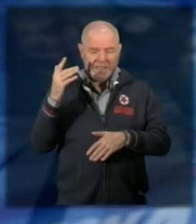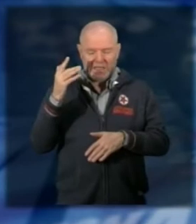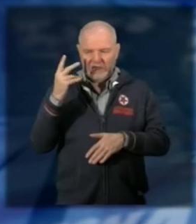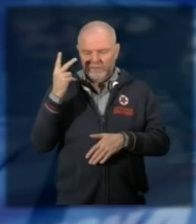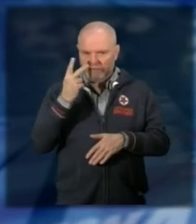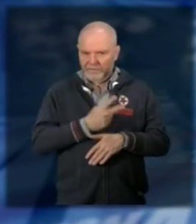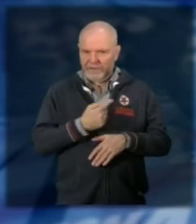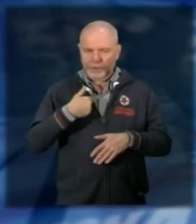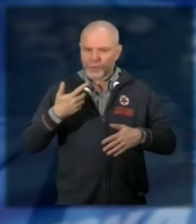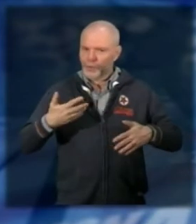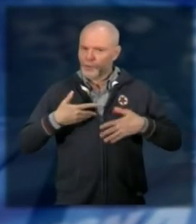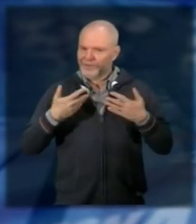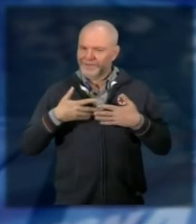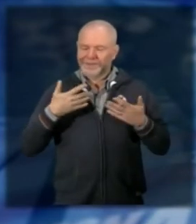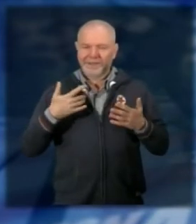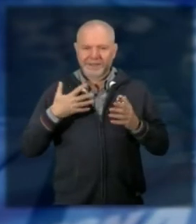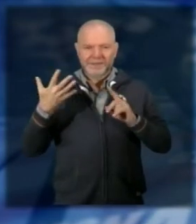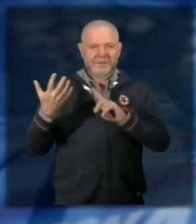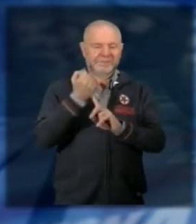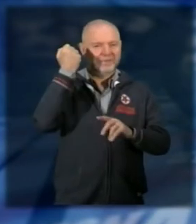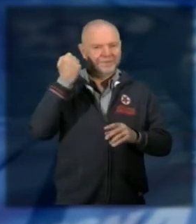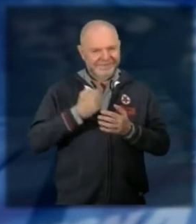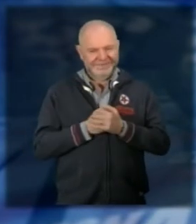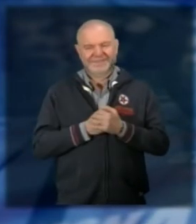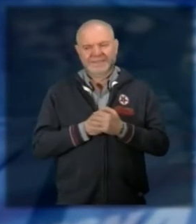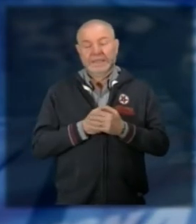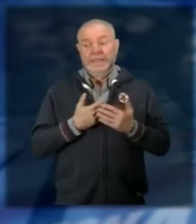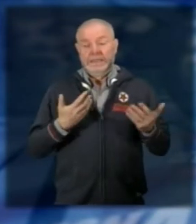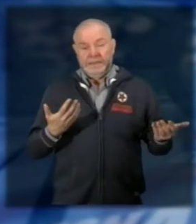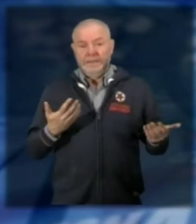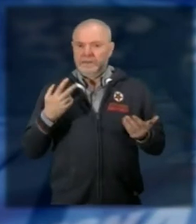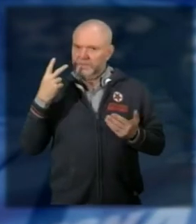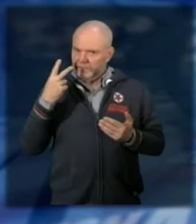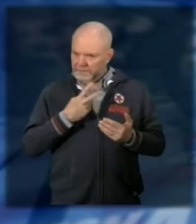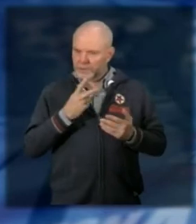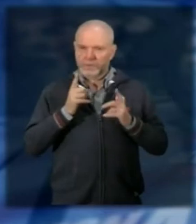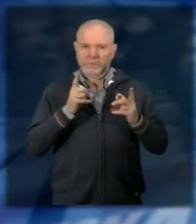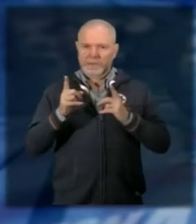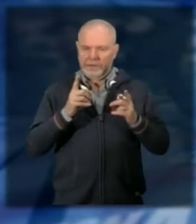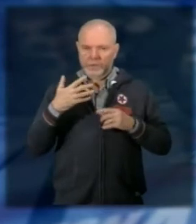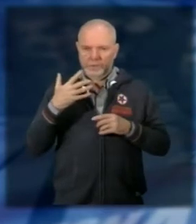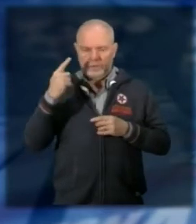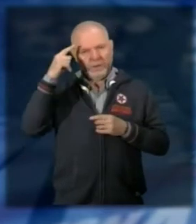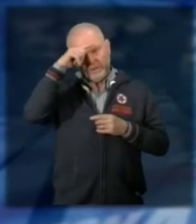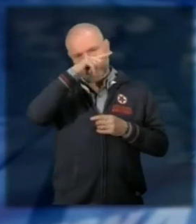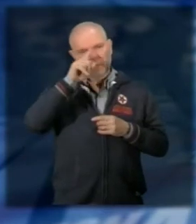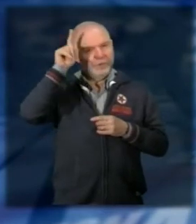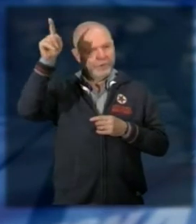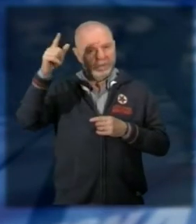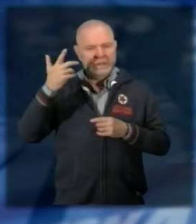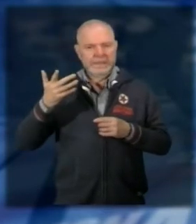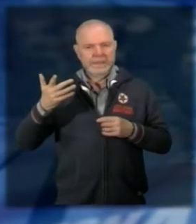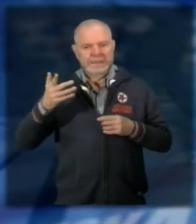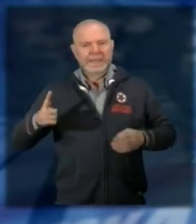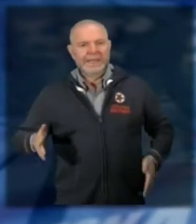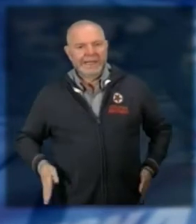. . there have been some difficulties in game, every